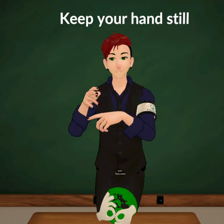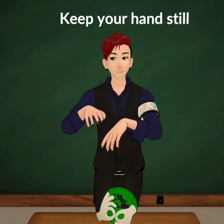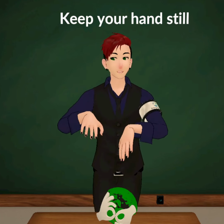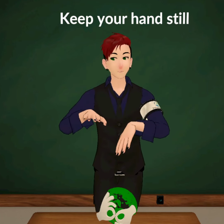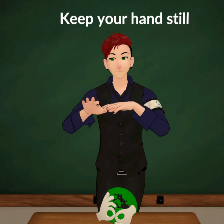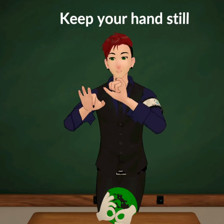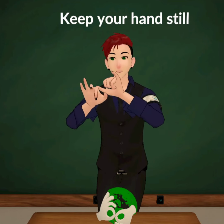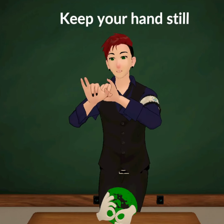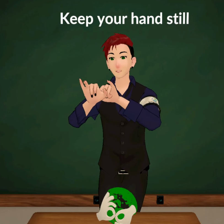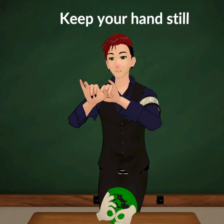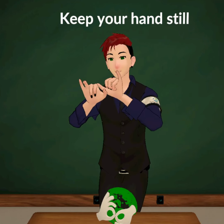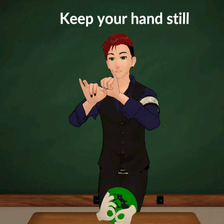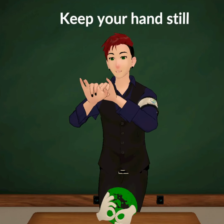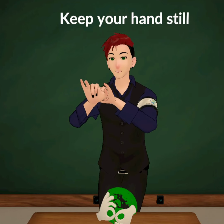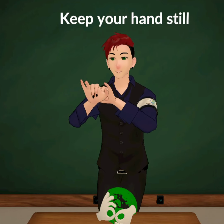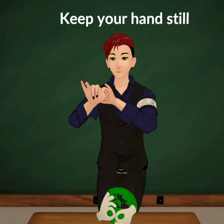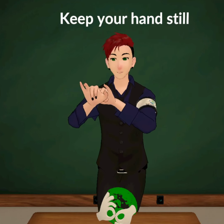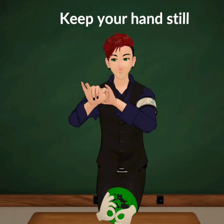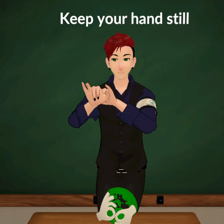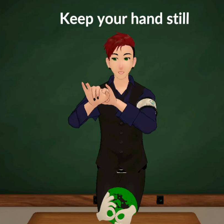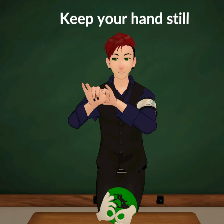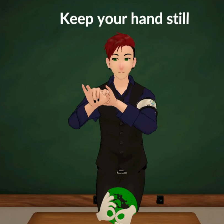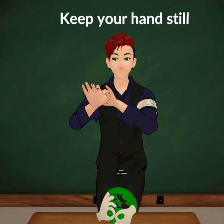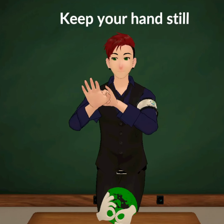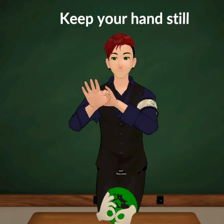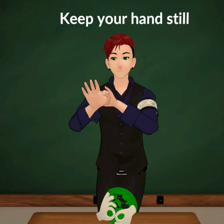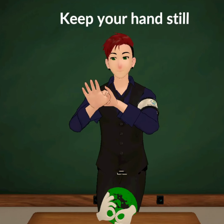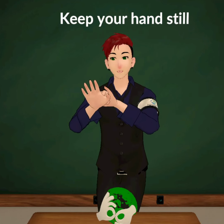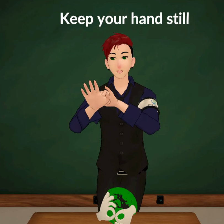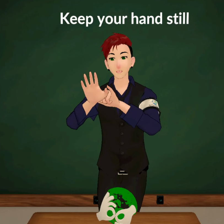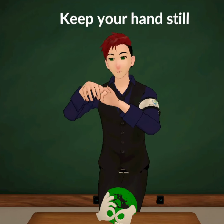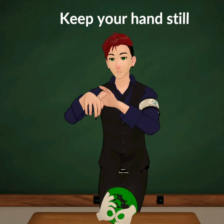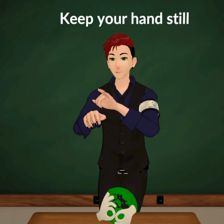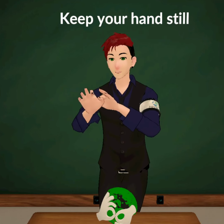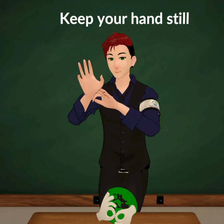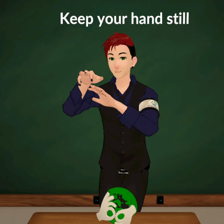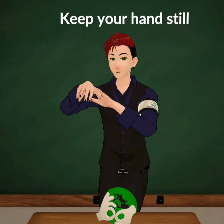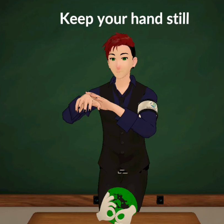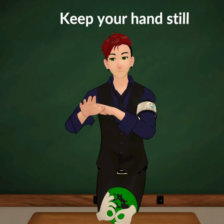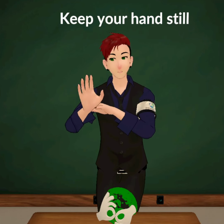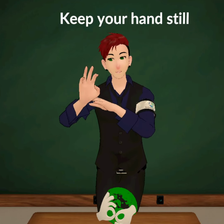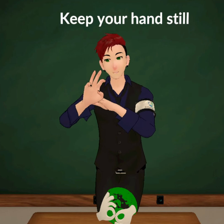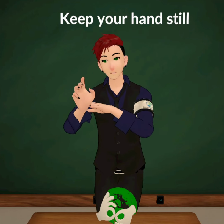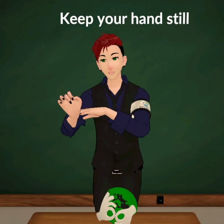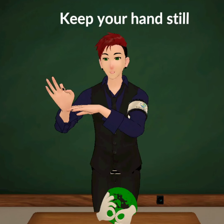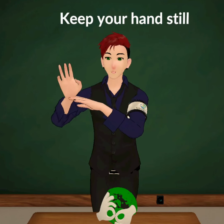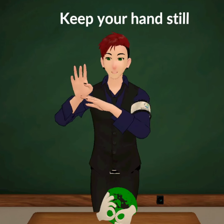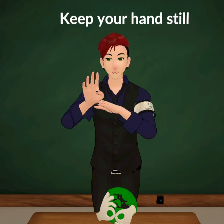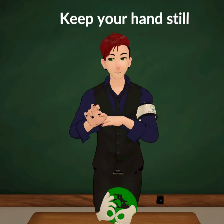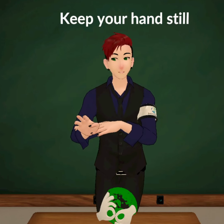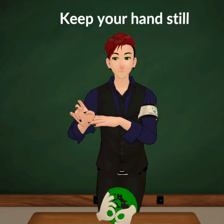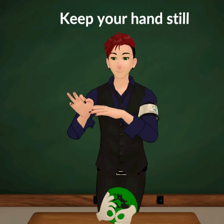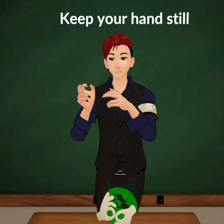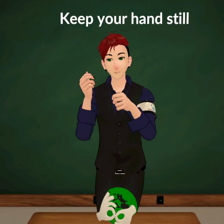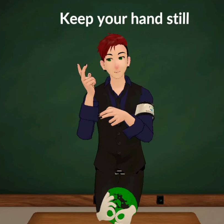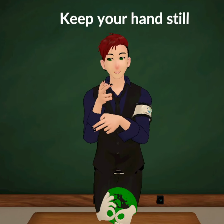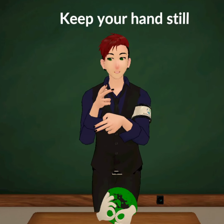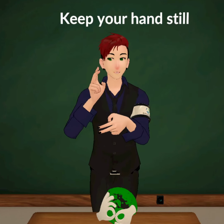Desk. You keep your hand and you stay there. All right. Whenever you're moving around, it makes it very hard to